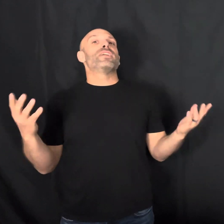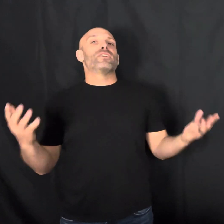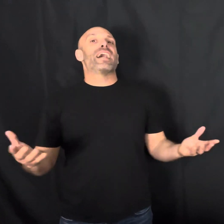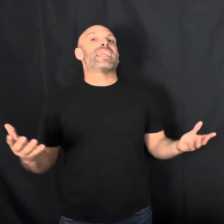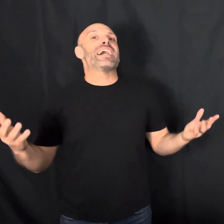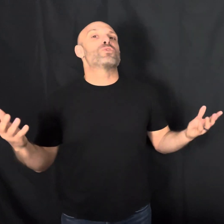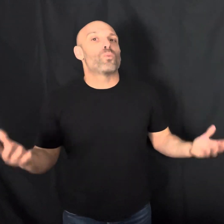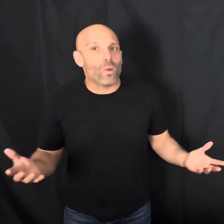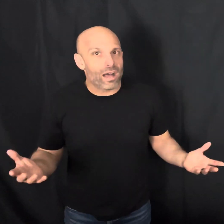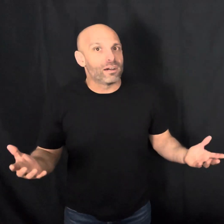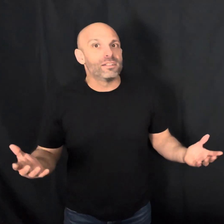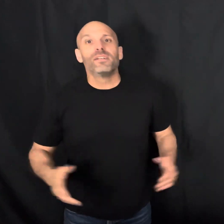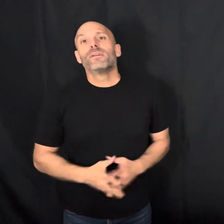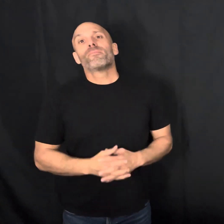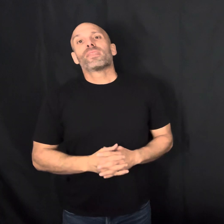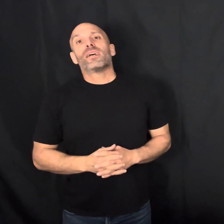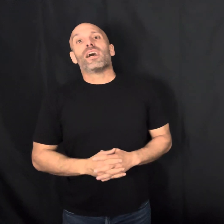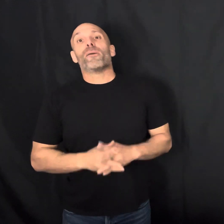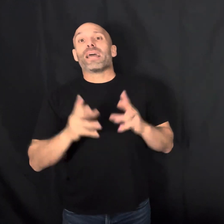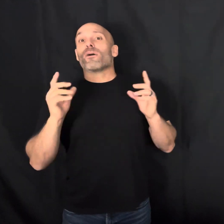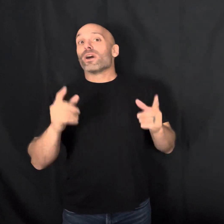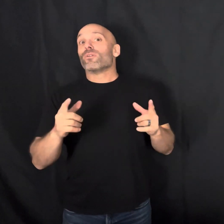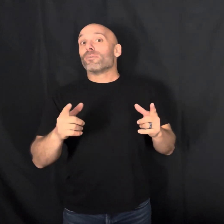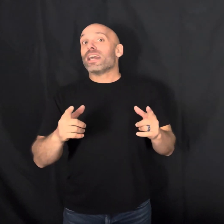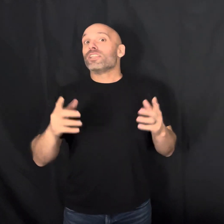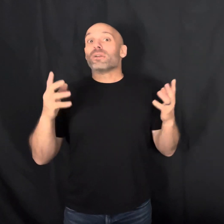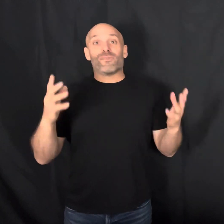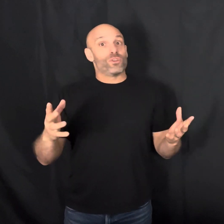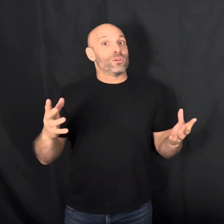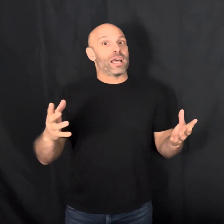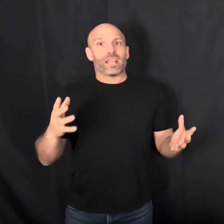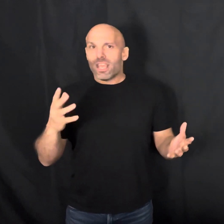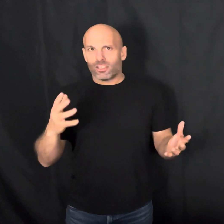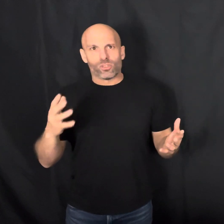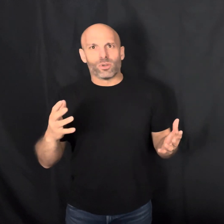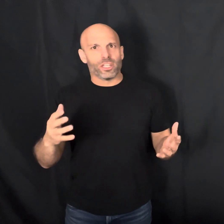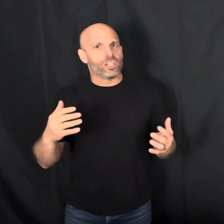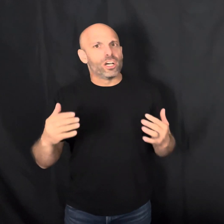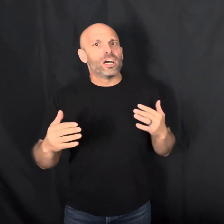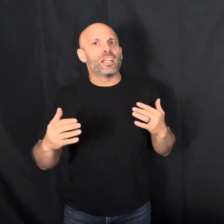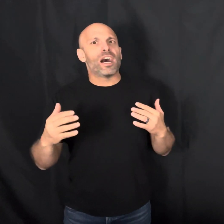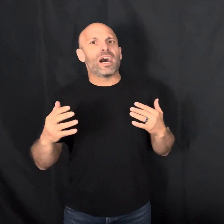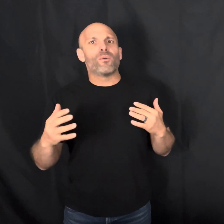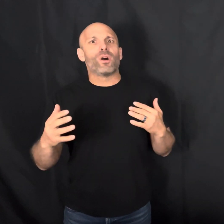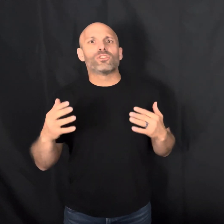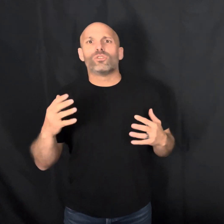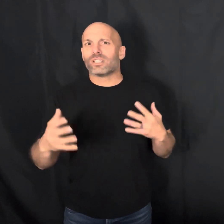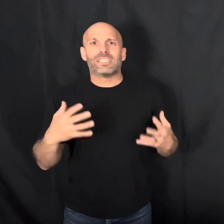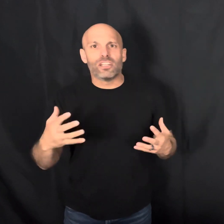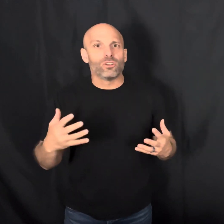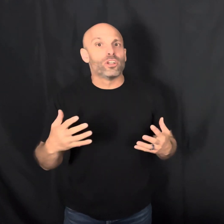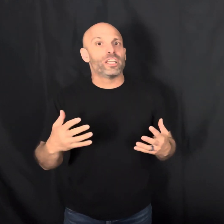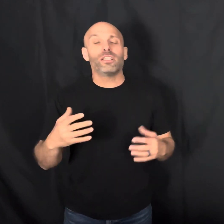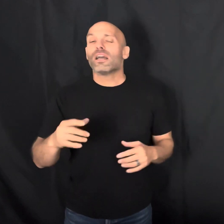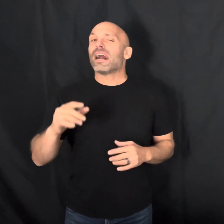that as well. And I want to remind you, if you're like, hey, this is really good, I want to continue learning, I also